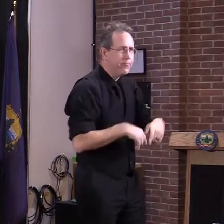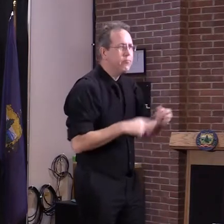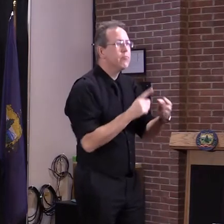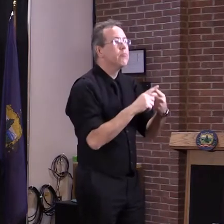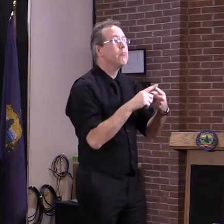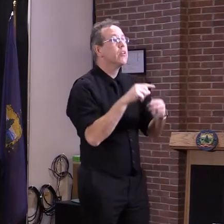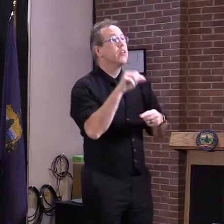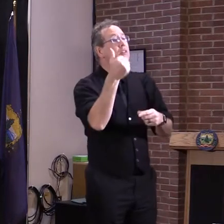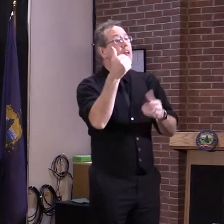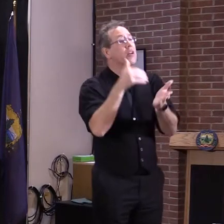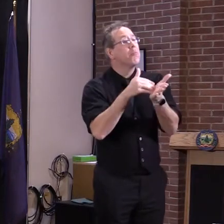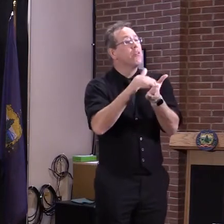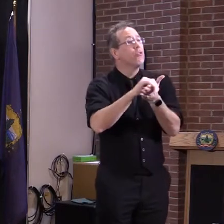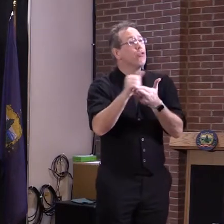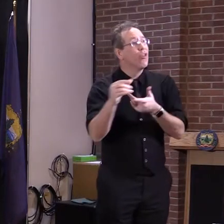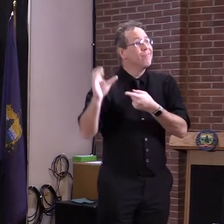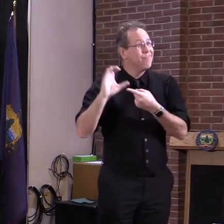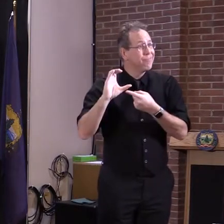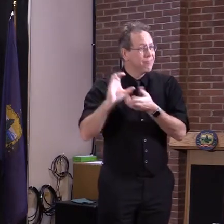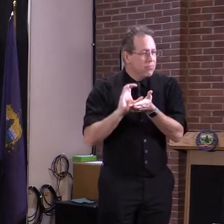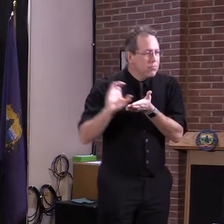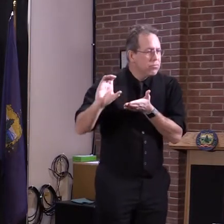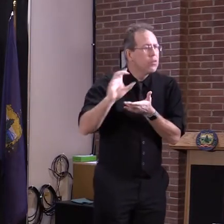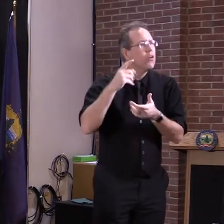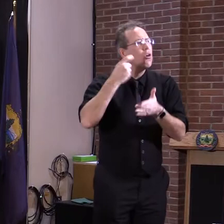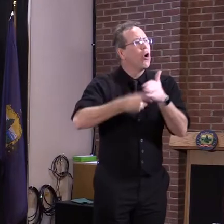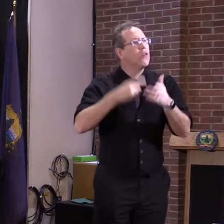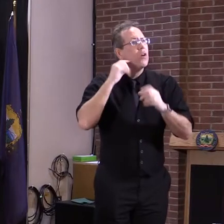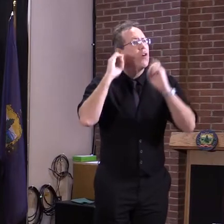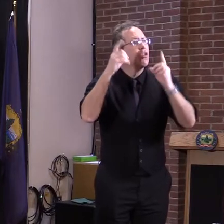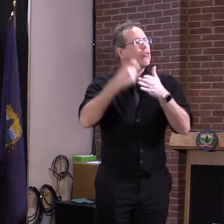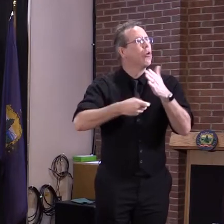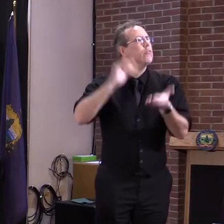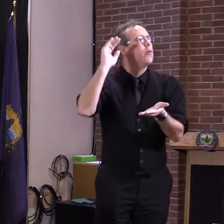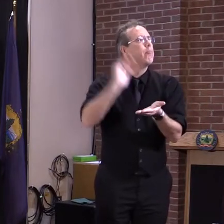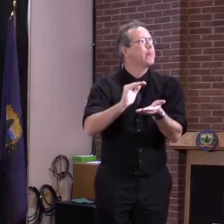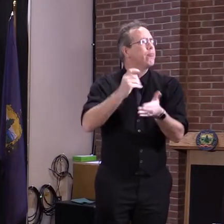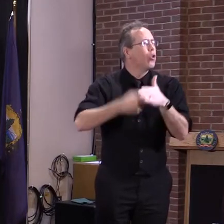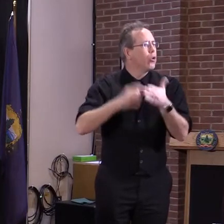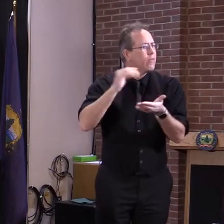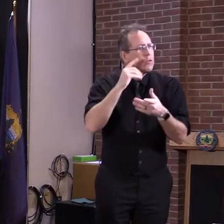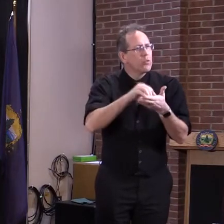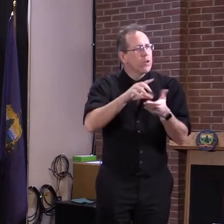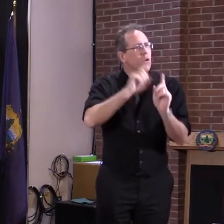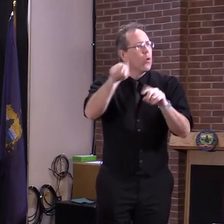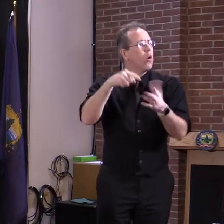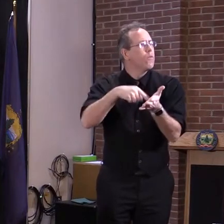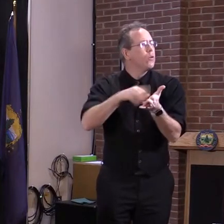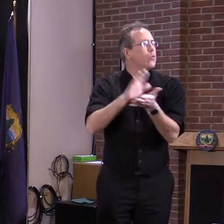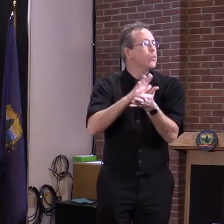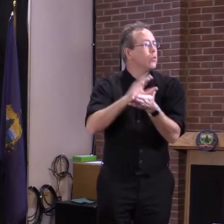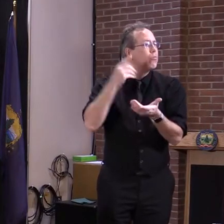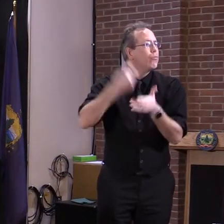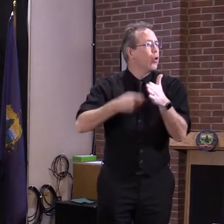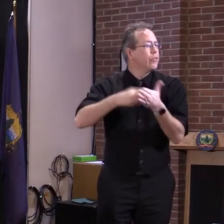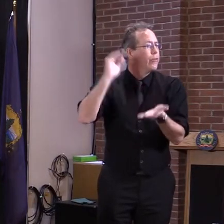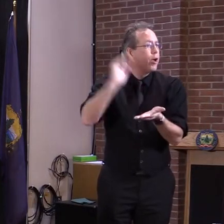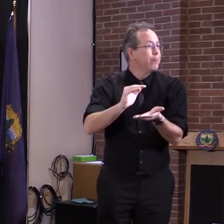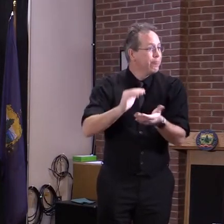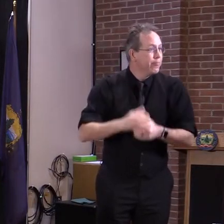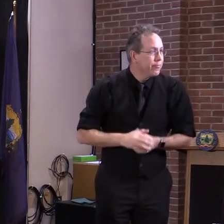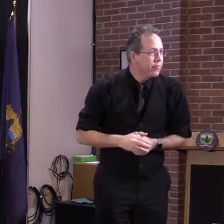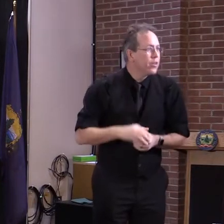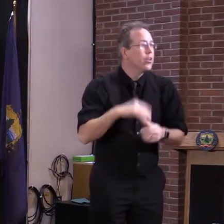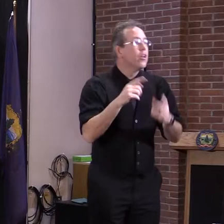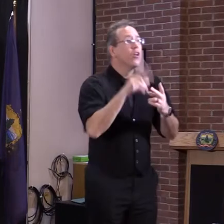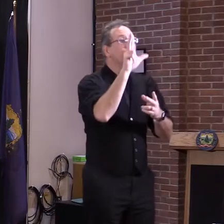reduce education costs for those working towards jobs in the trades. This includes $3 million to VSAC for